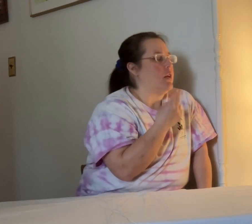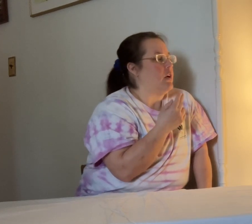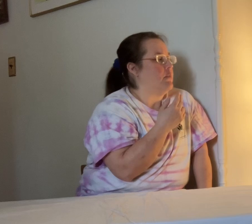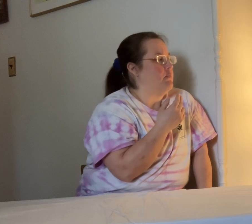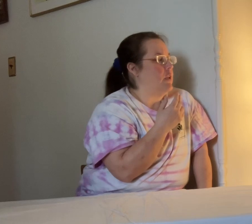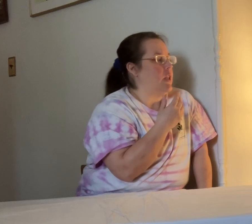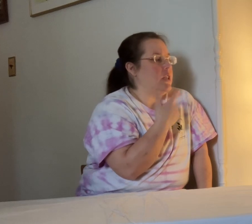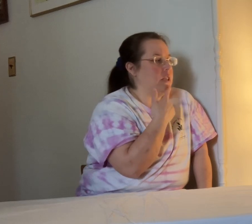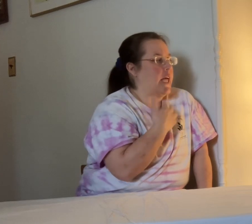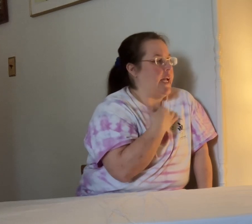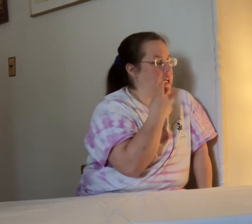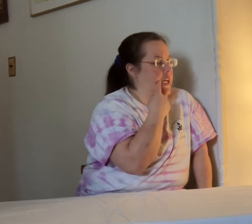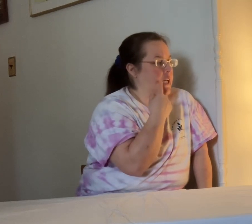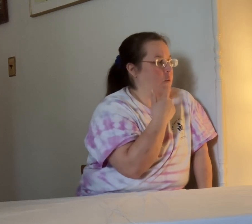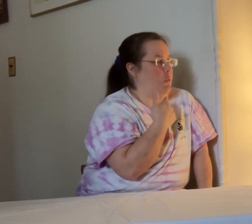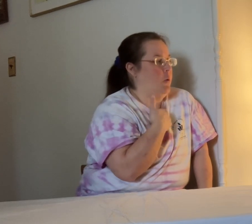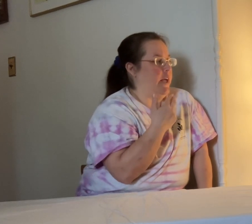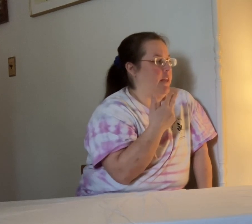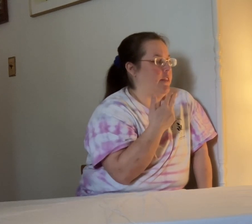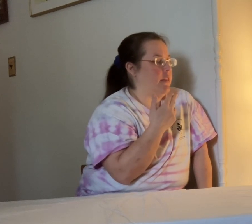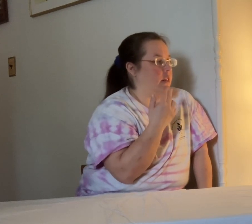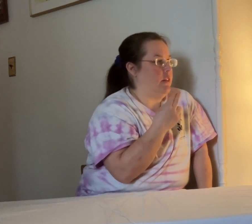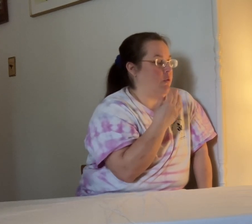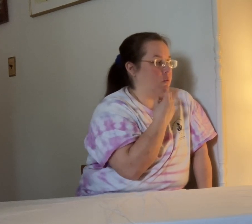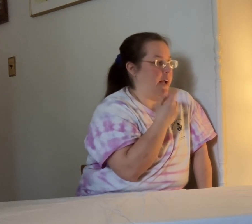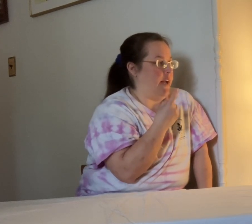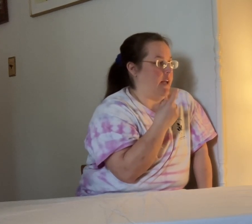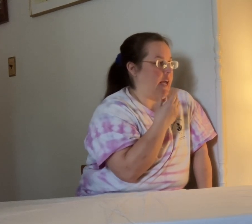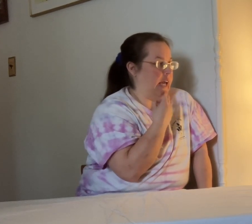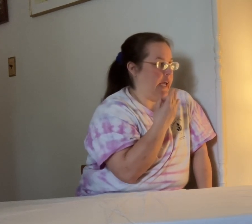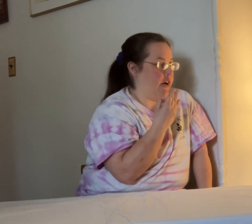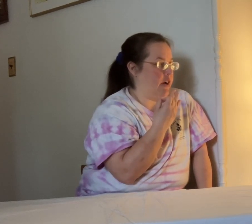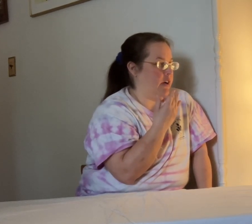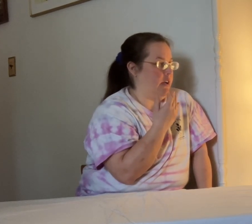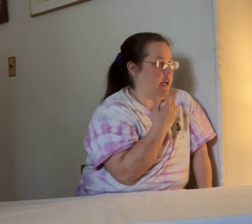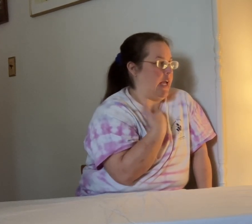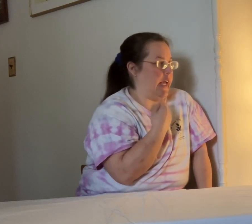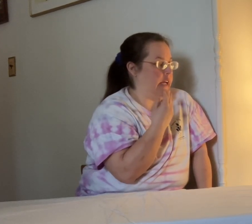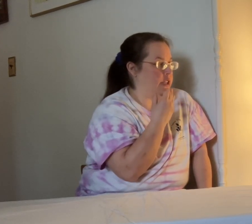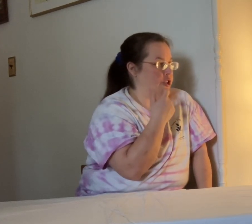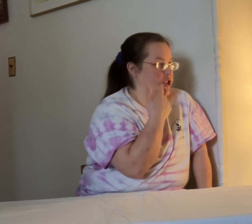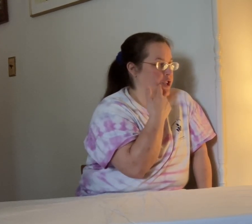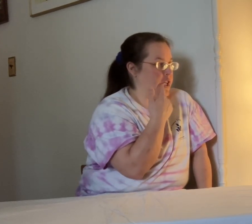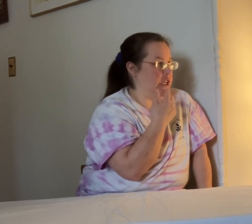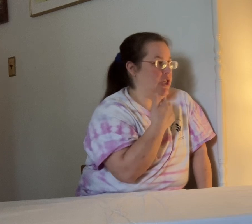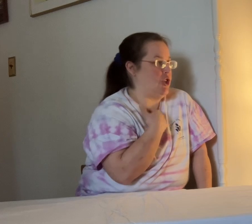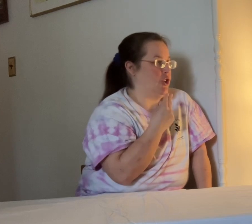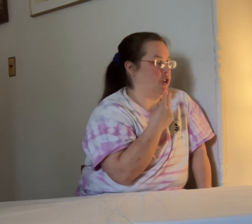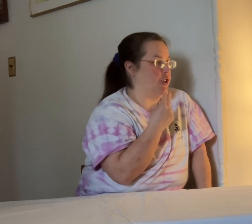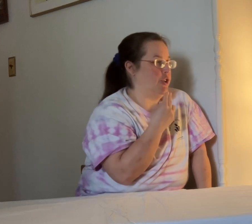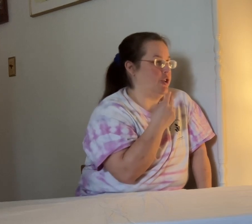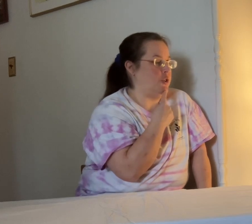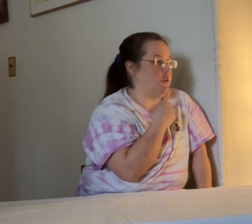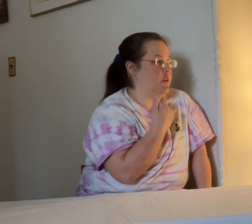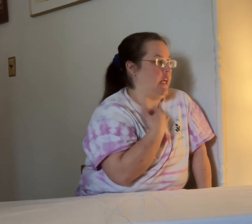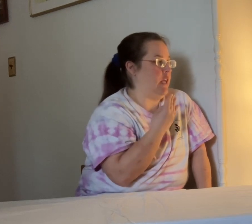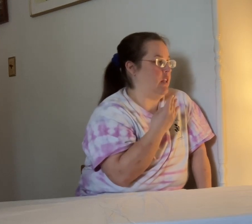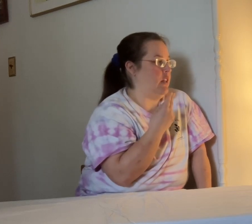the lady with the red hair, and she took you in